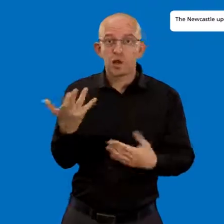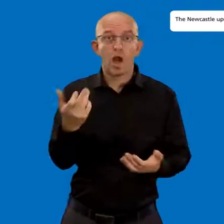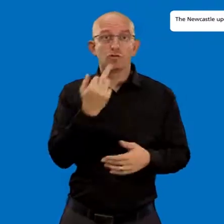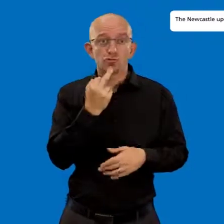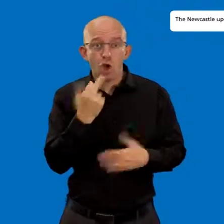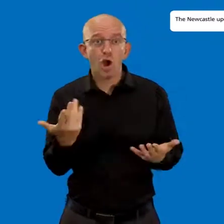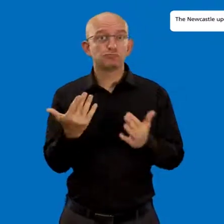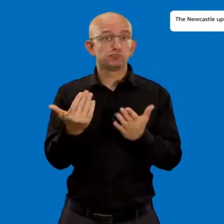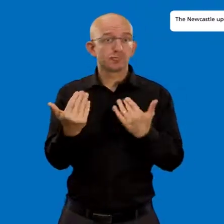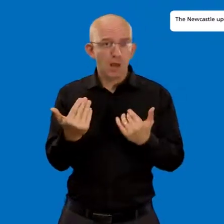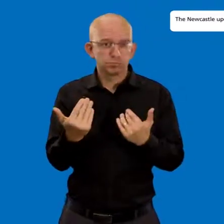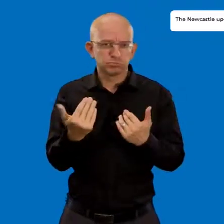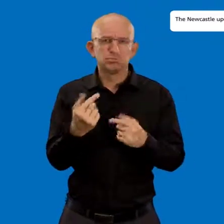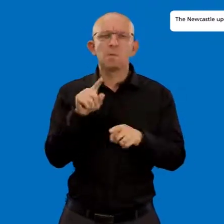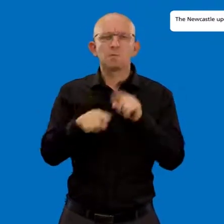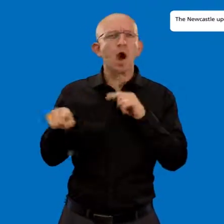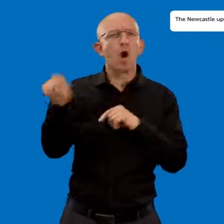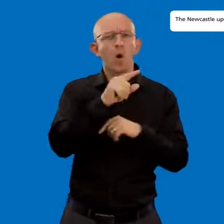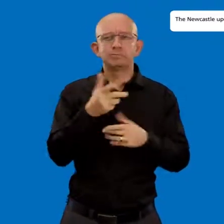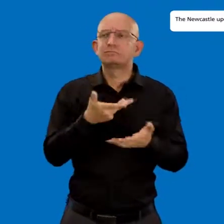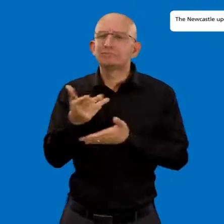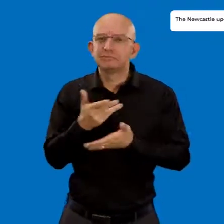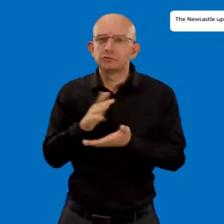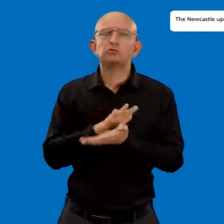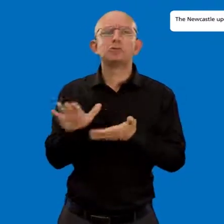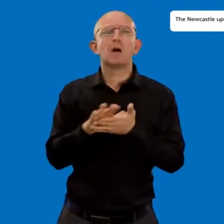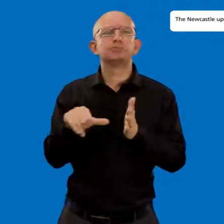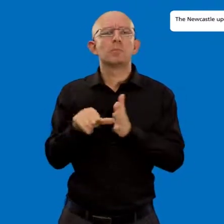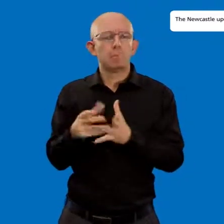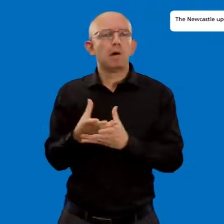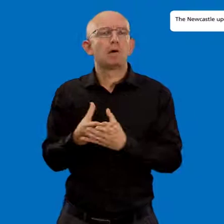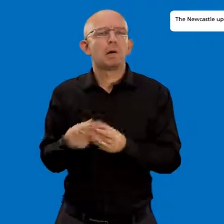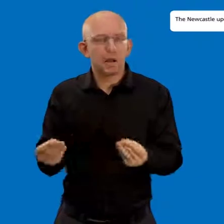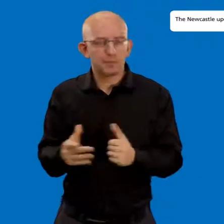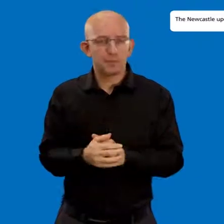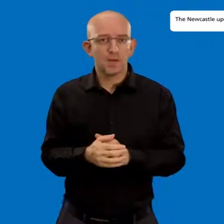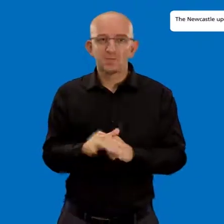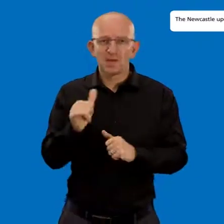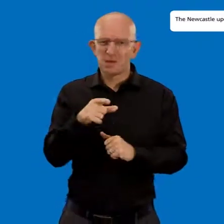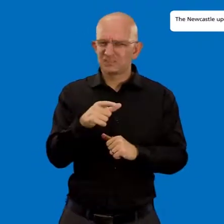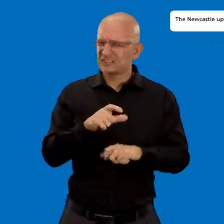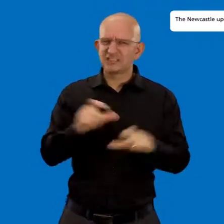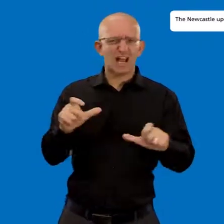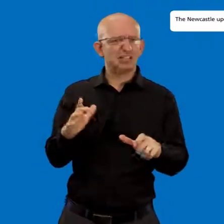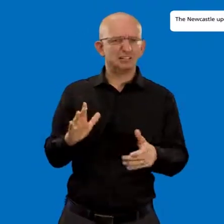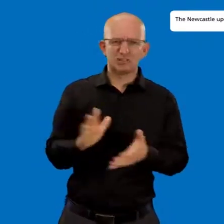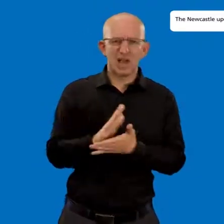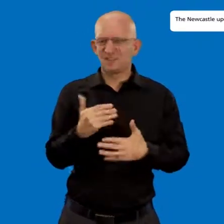doctor, nurse, or receptionist. In many cases, the matter will be resolved straight away. You may wish